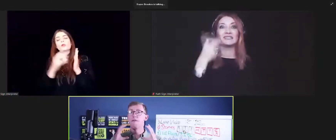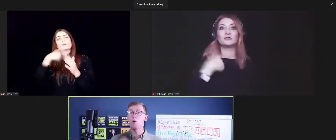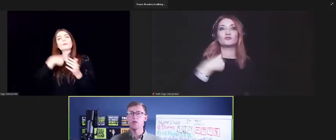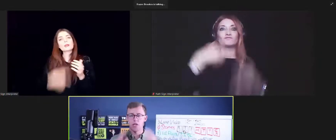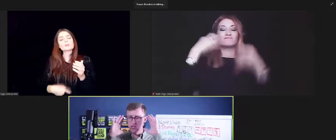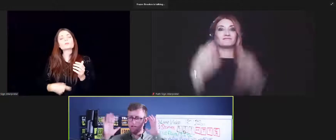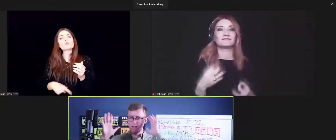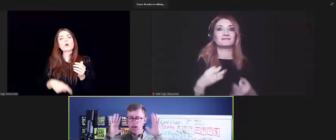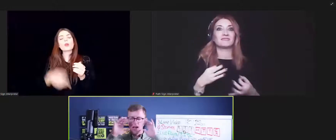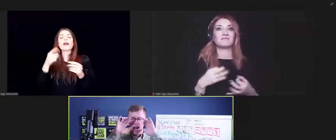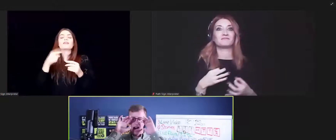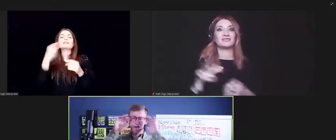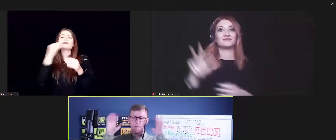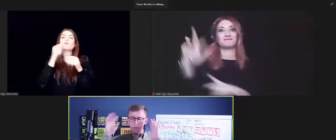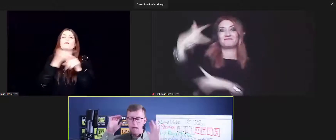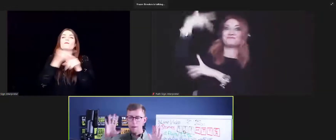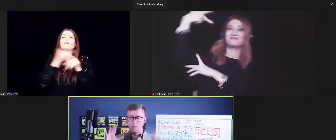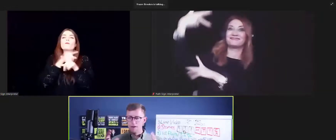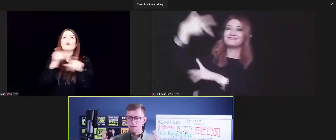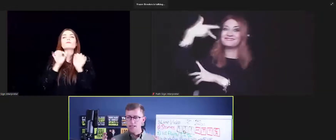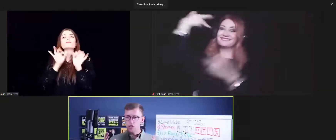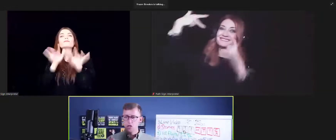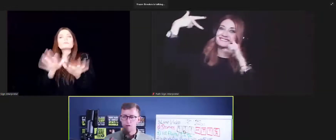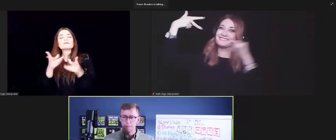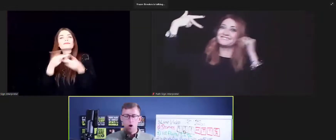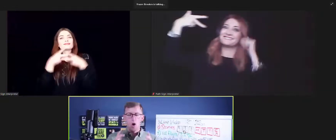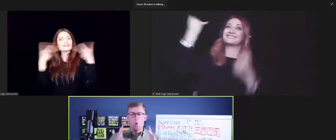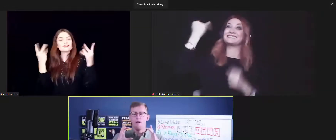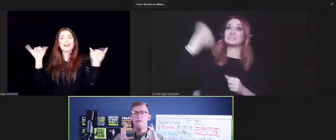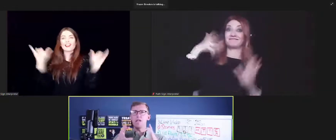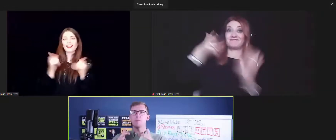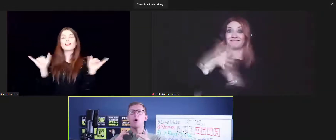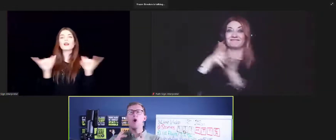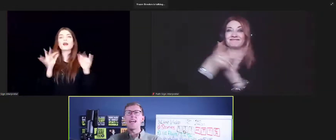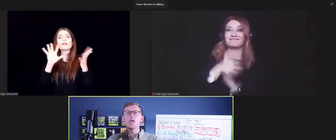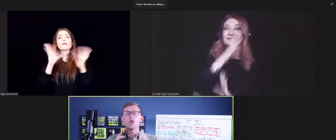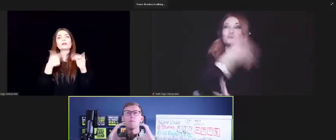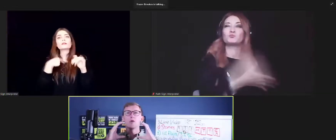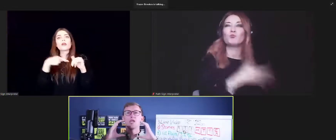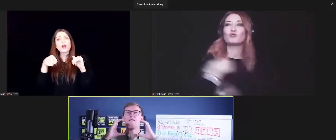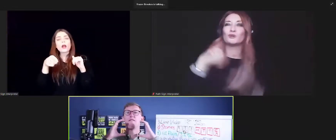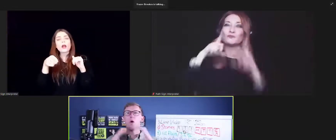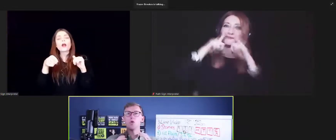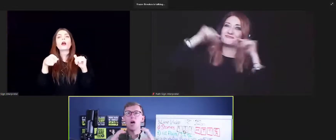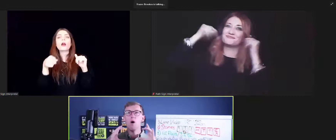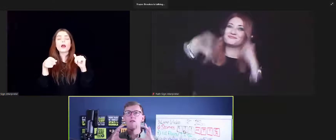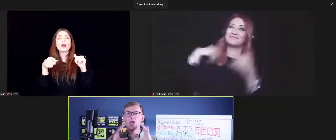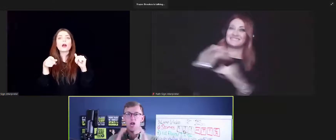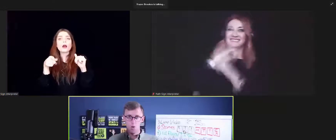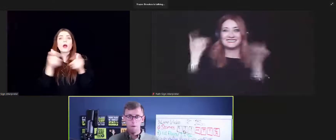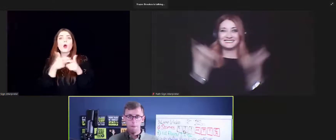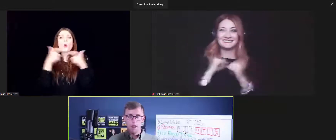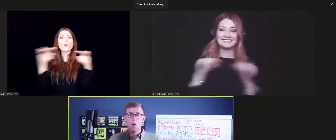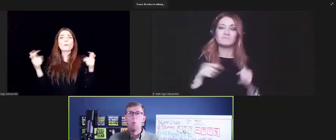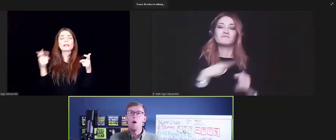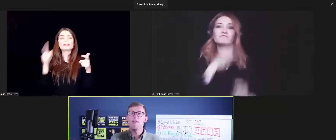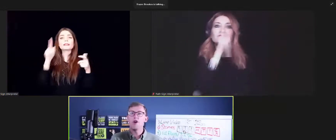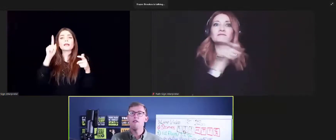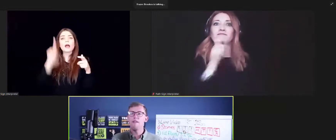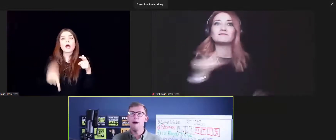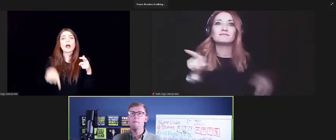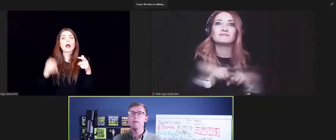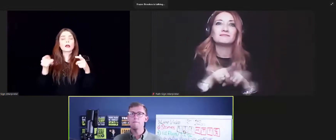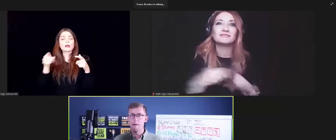a photo, this is a little bit advanced stuff, but when Facebook or Instagram see a photo of you with